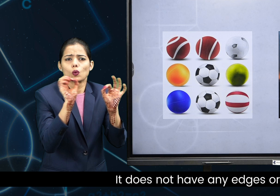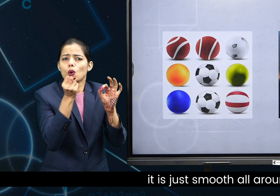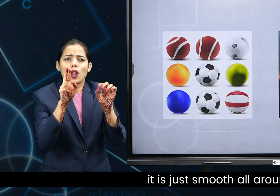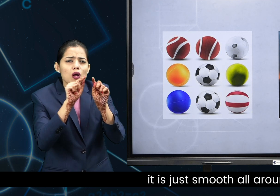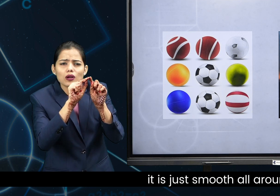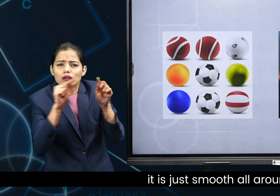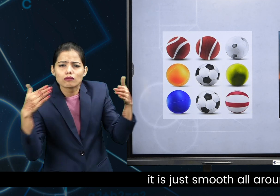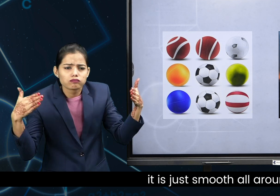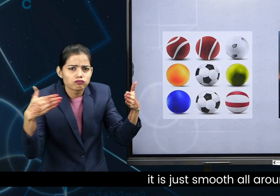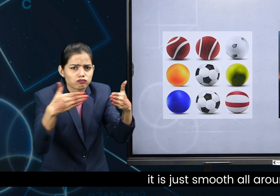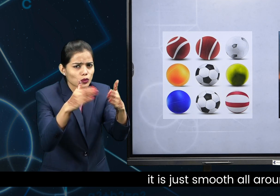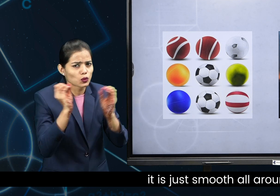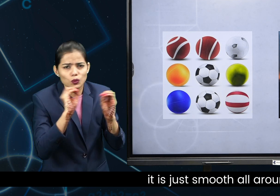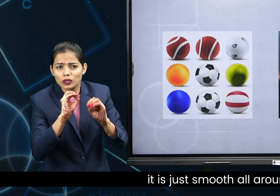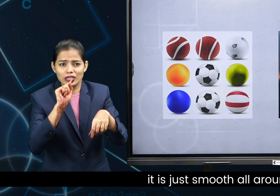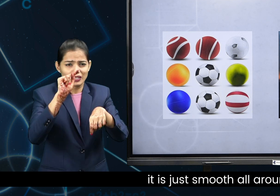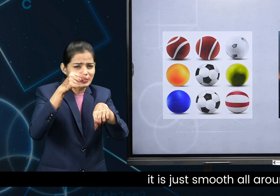It is just smooth all around.